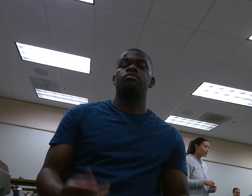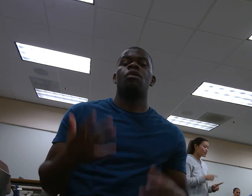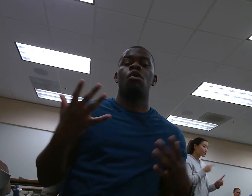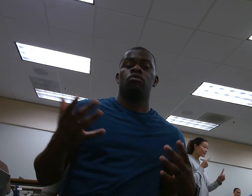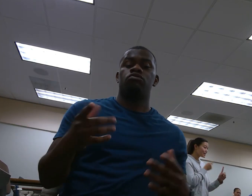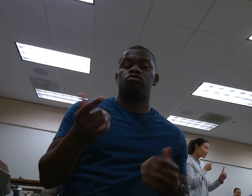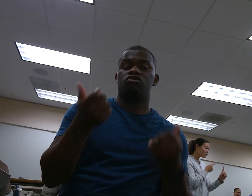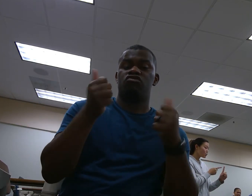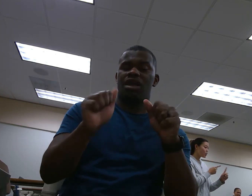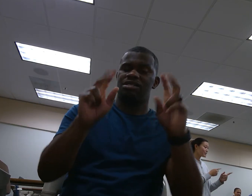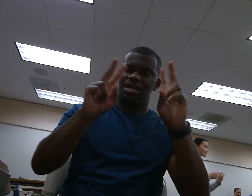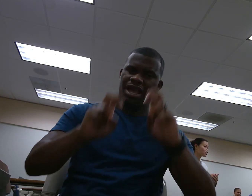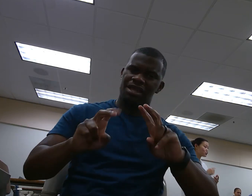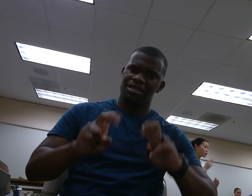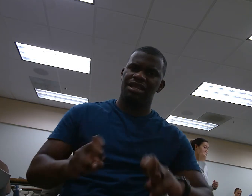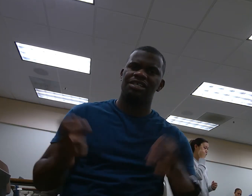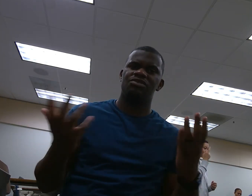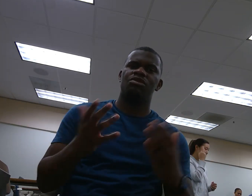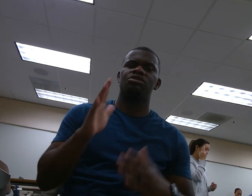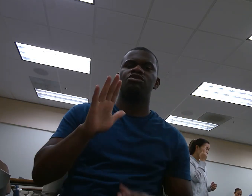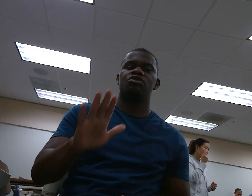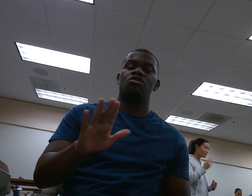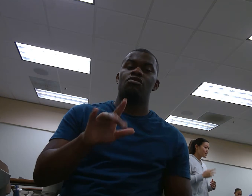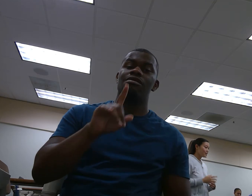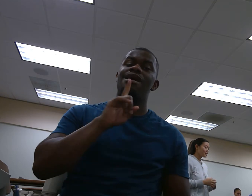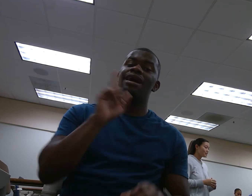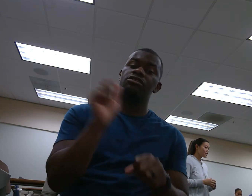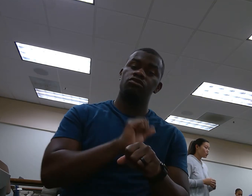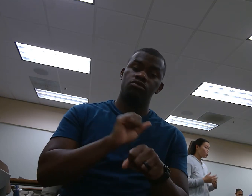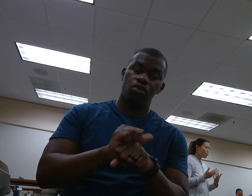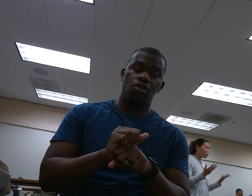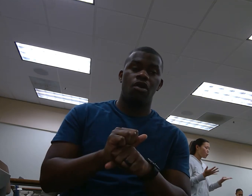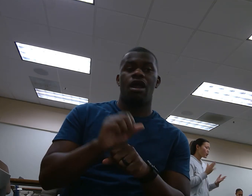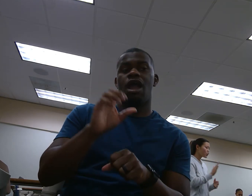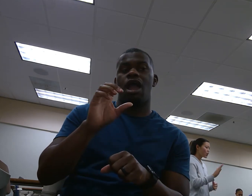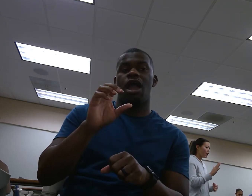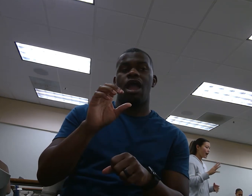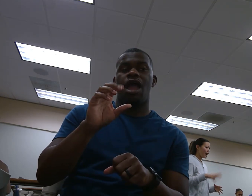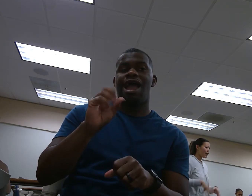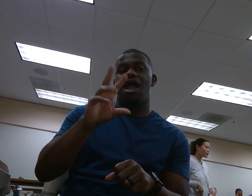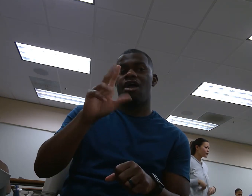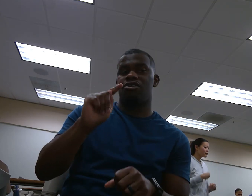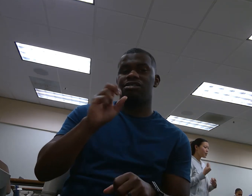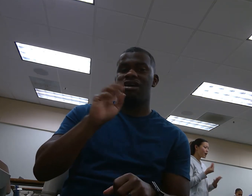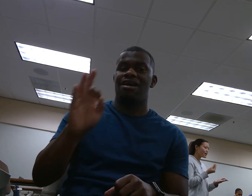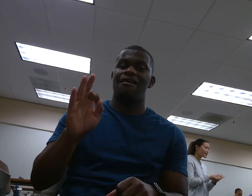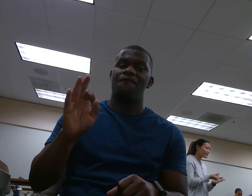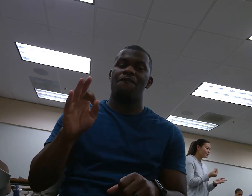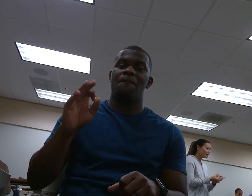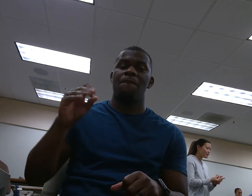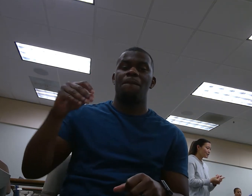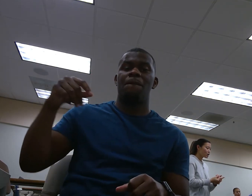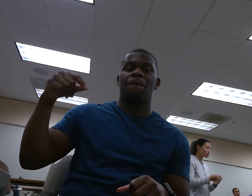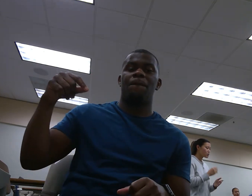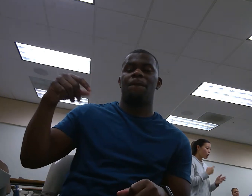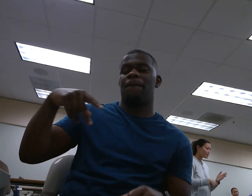analyze what your actual out-of-pocket costs are. And one might want to say, well, look, just psychologically, when I'm doing this mortgage, at least